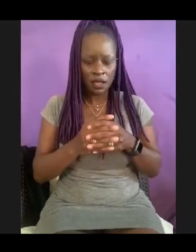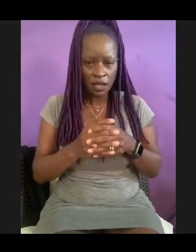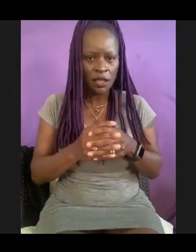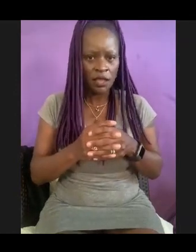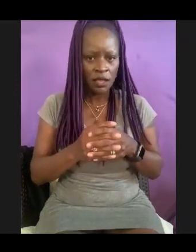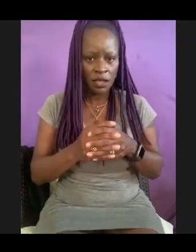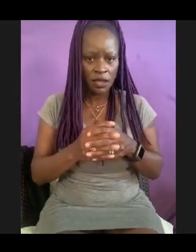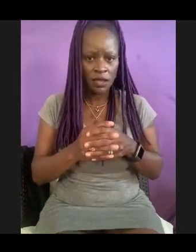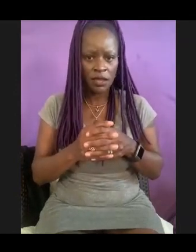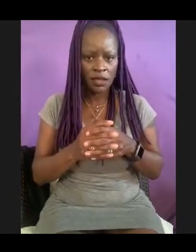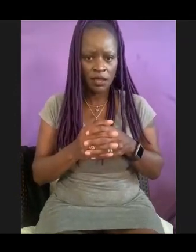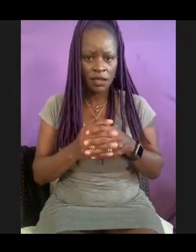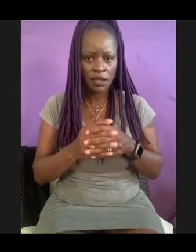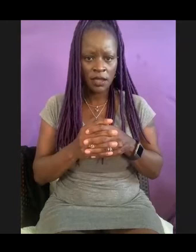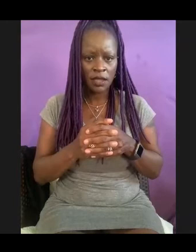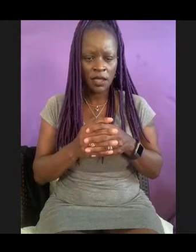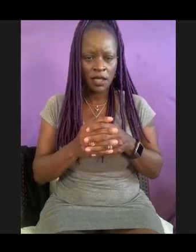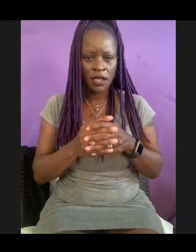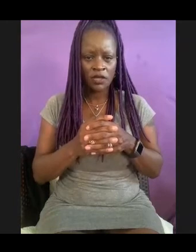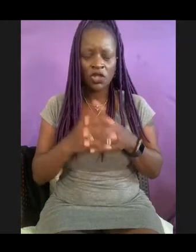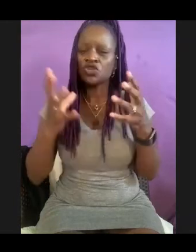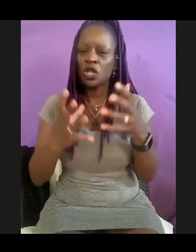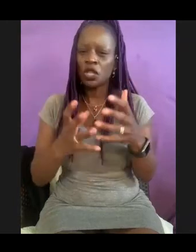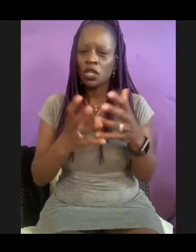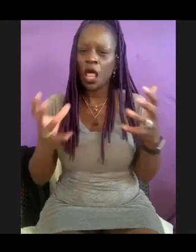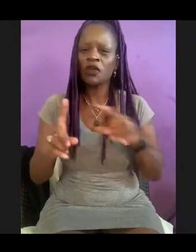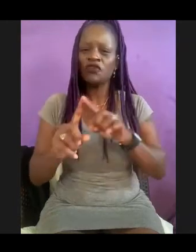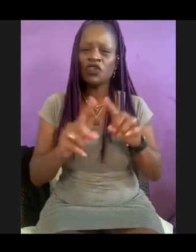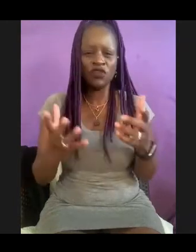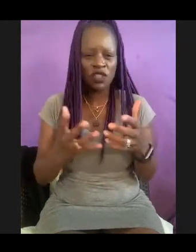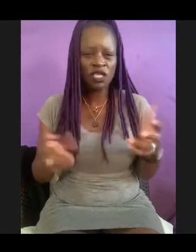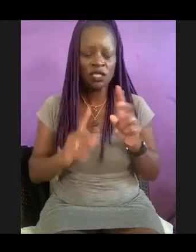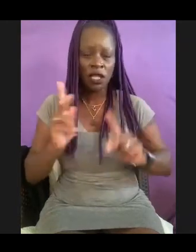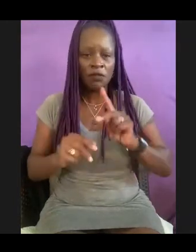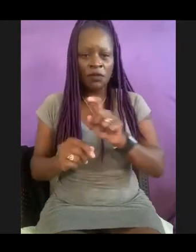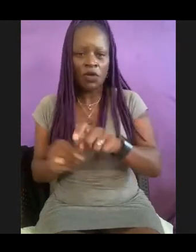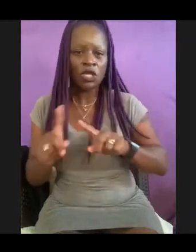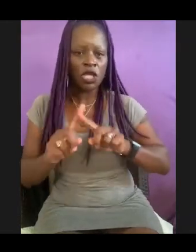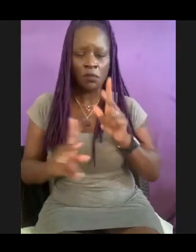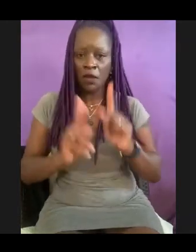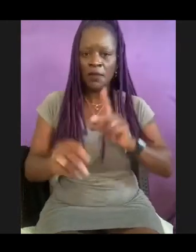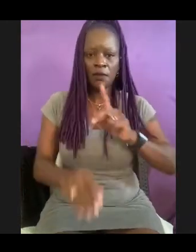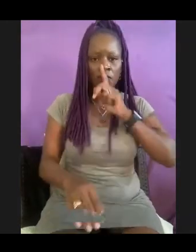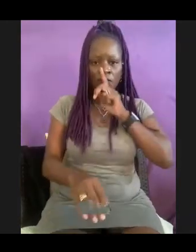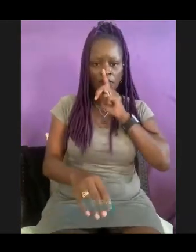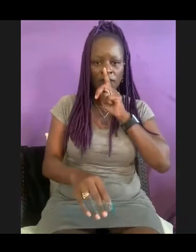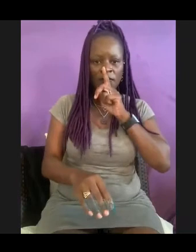in the face of need and silence in the face of inequality.